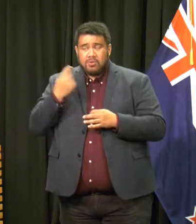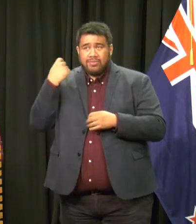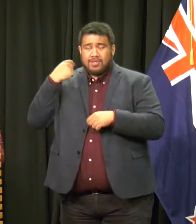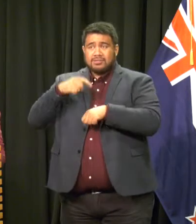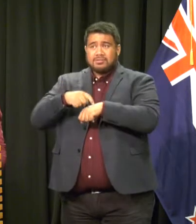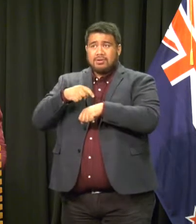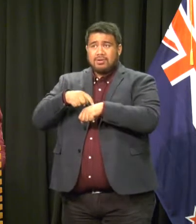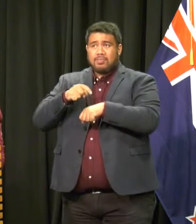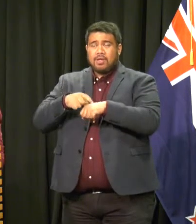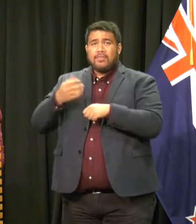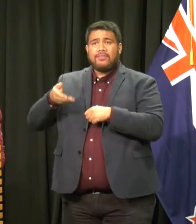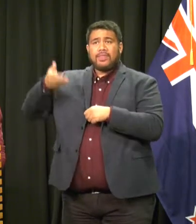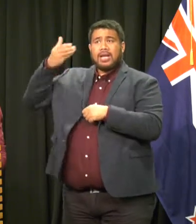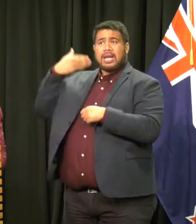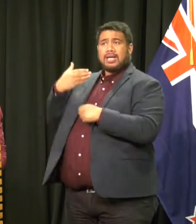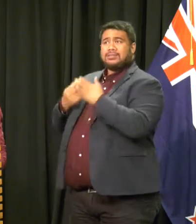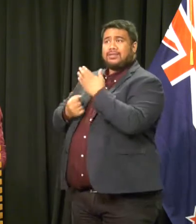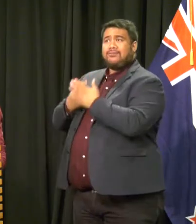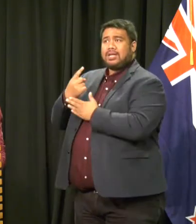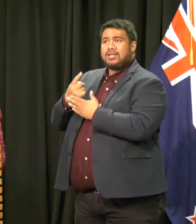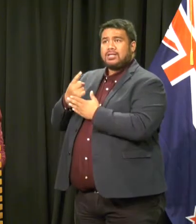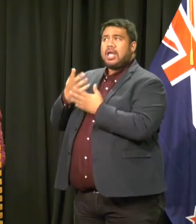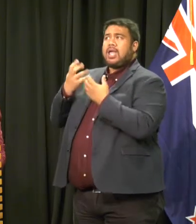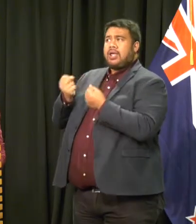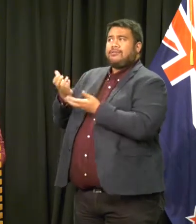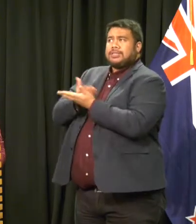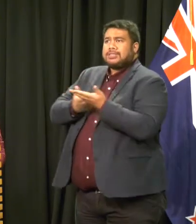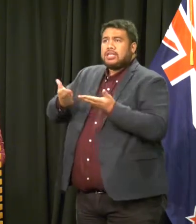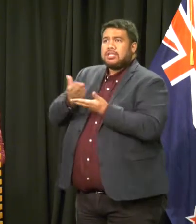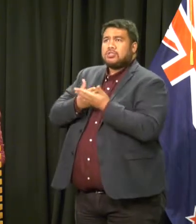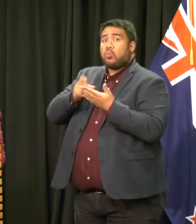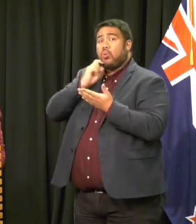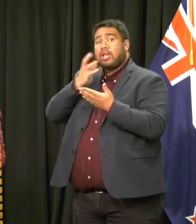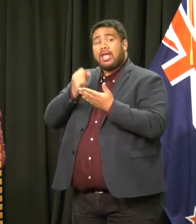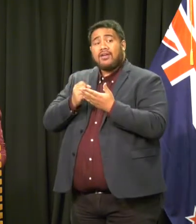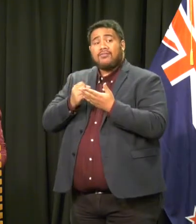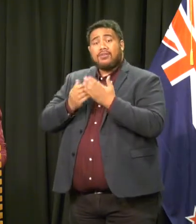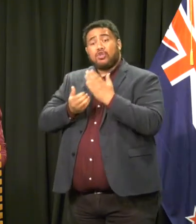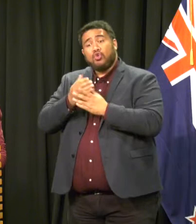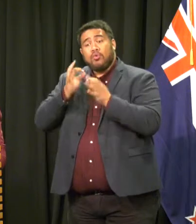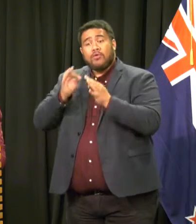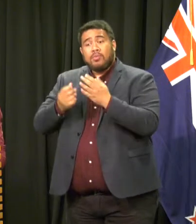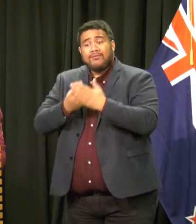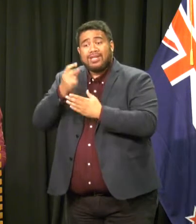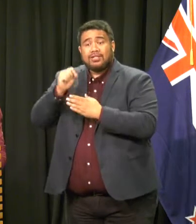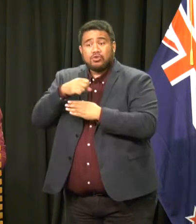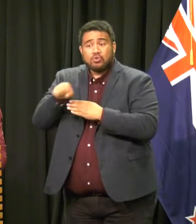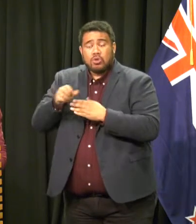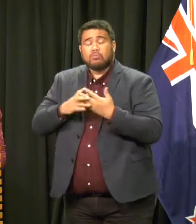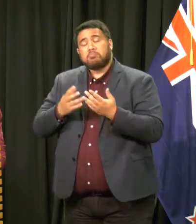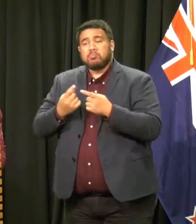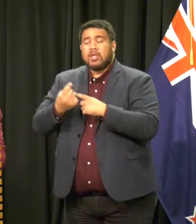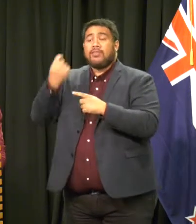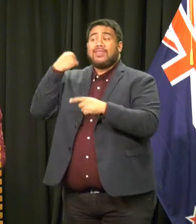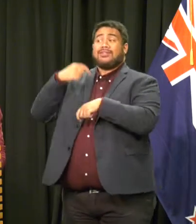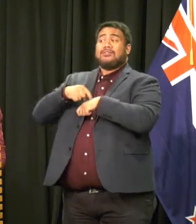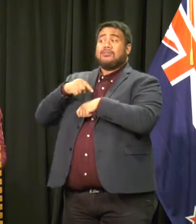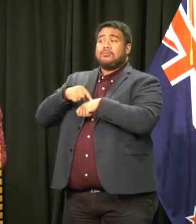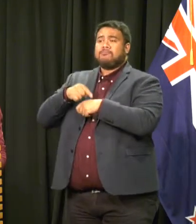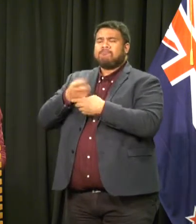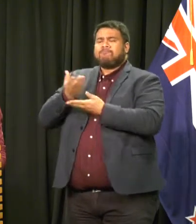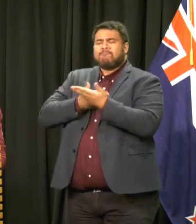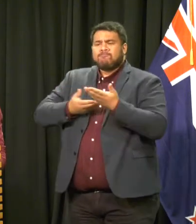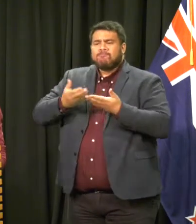time of the last event there was some discussion over whether or not another formal event would take place. And at that time, certainly